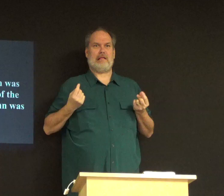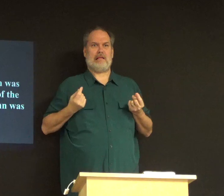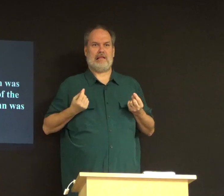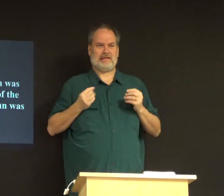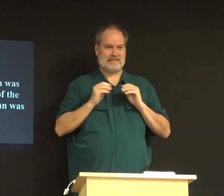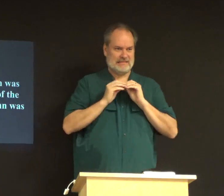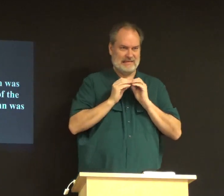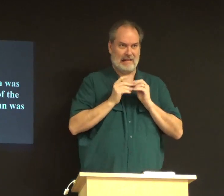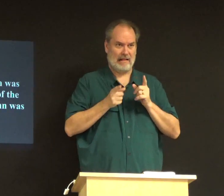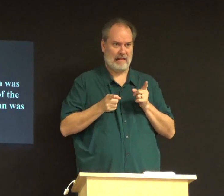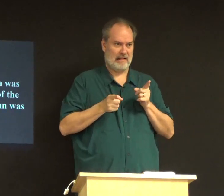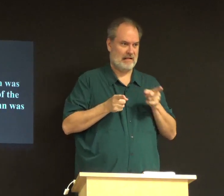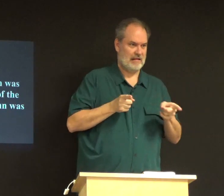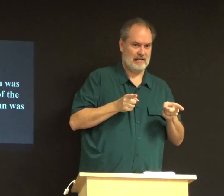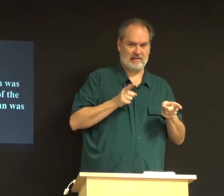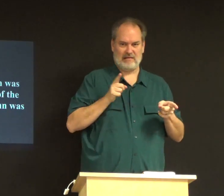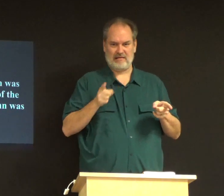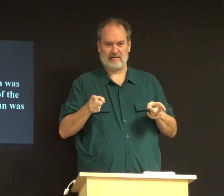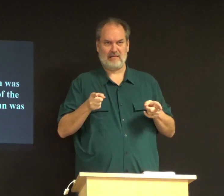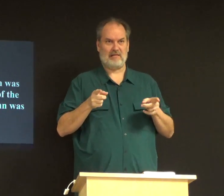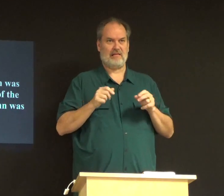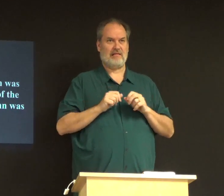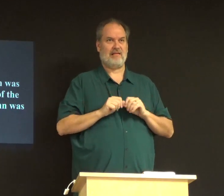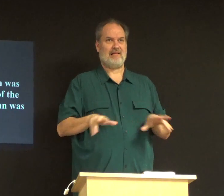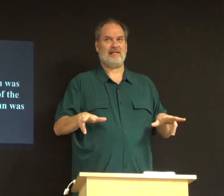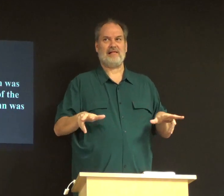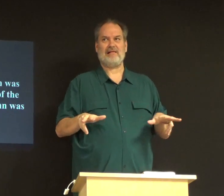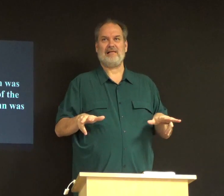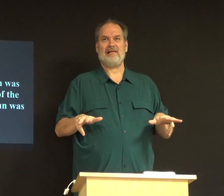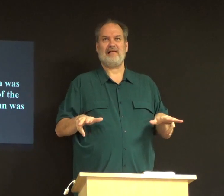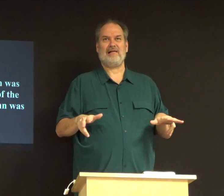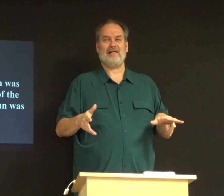Okay, so it's kind of stuck there, and I had to answer that question.